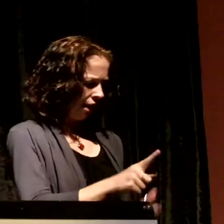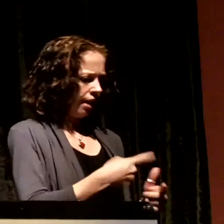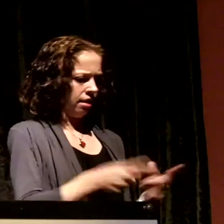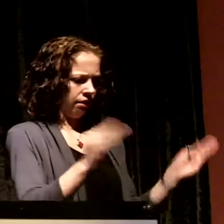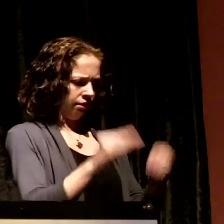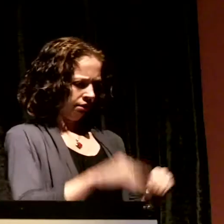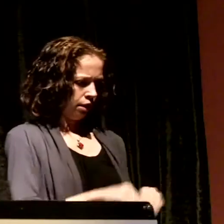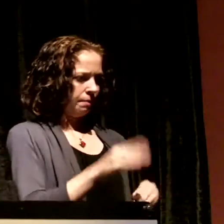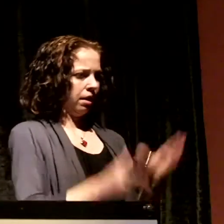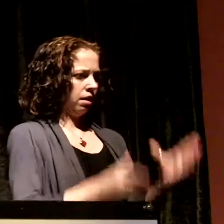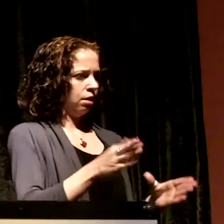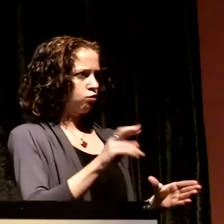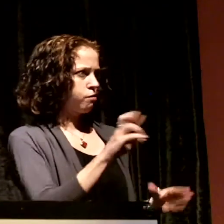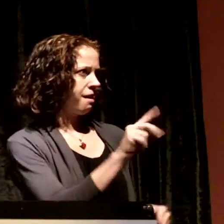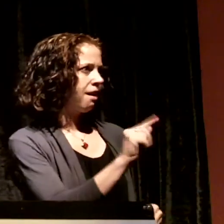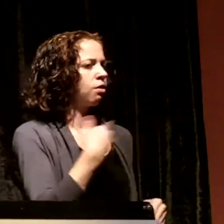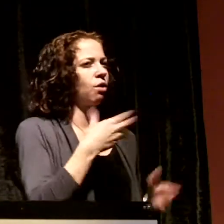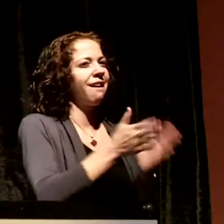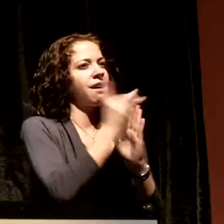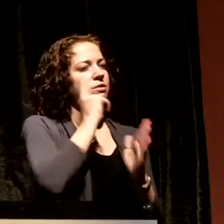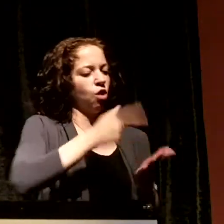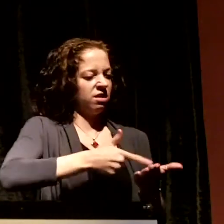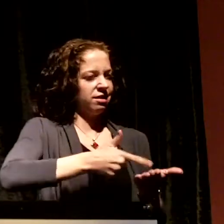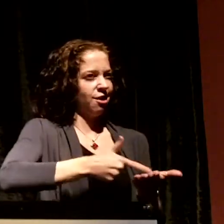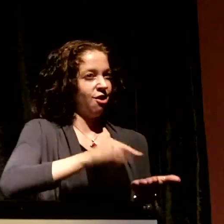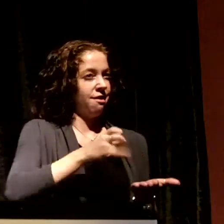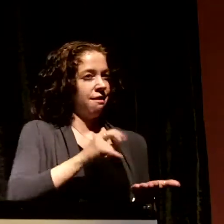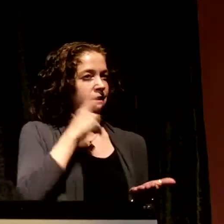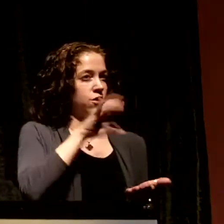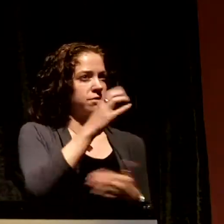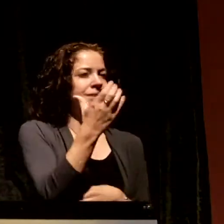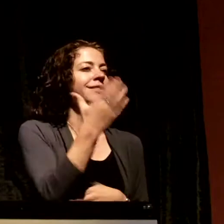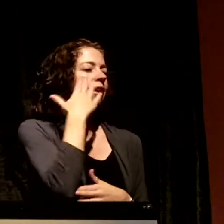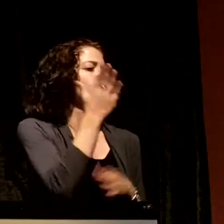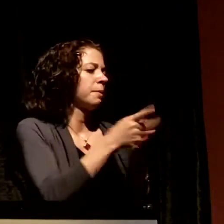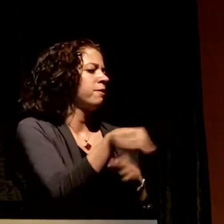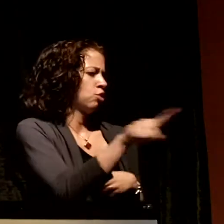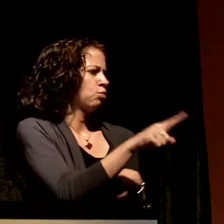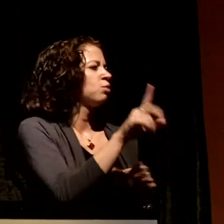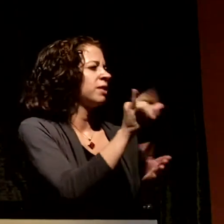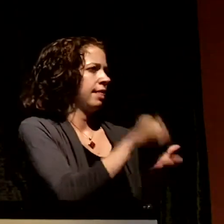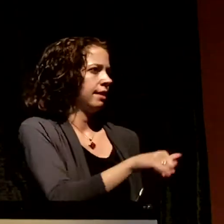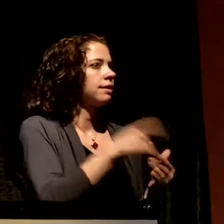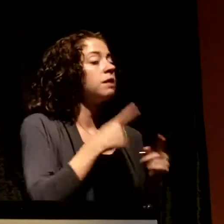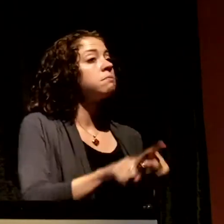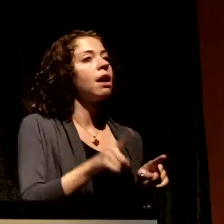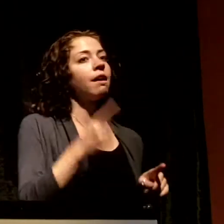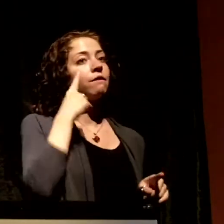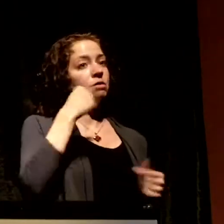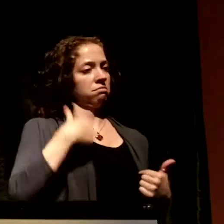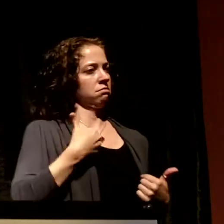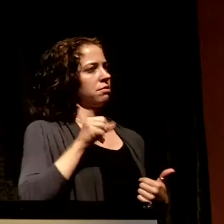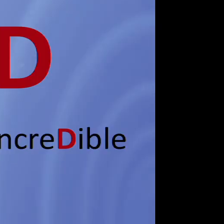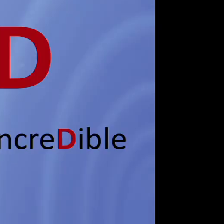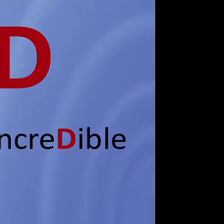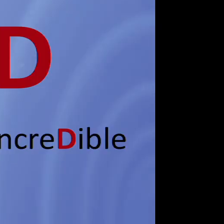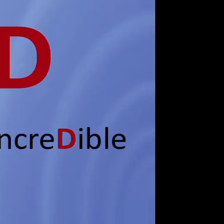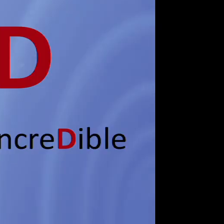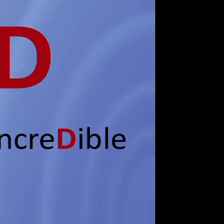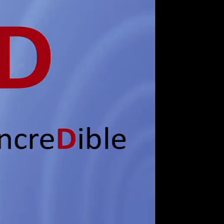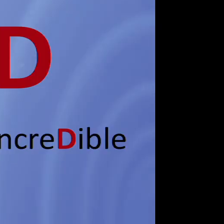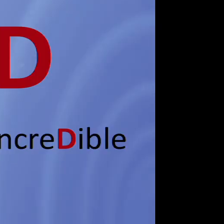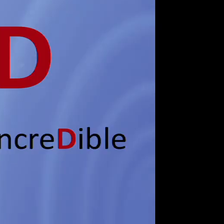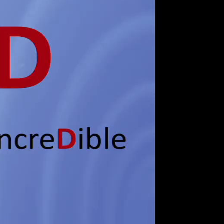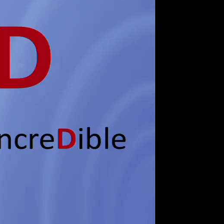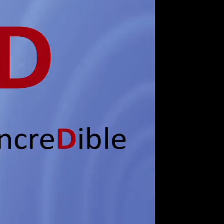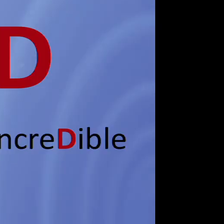a soldering iron for Christmas, although I know some of you were. But even to this software chick, I got to admit that